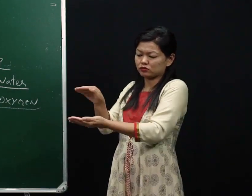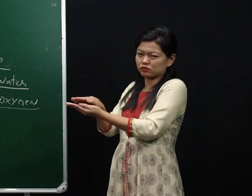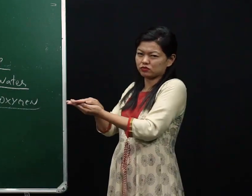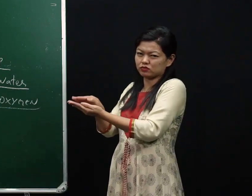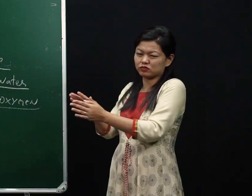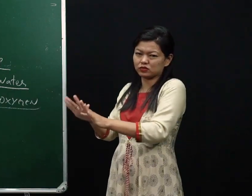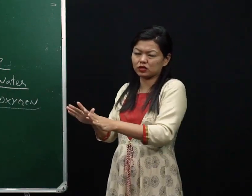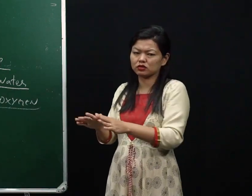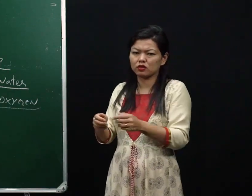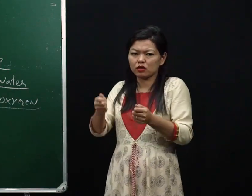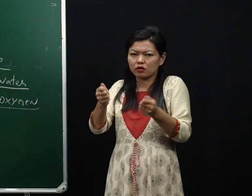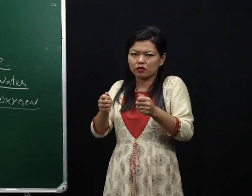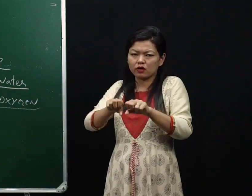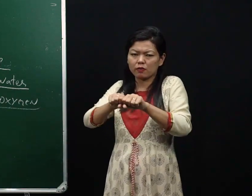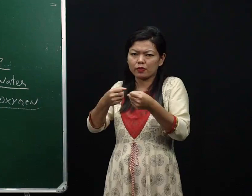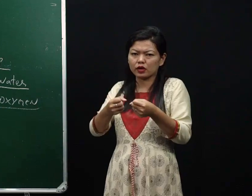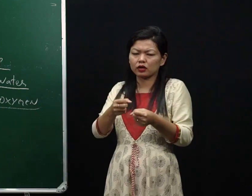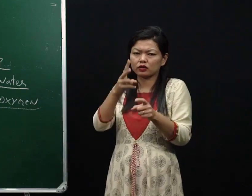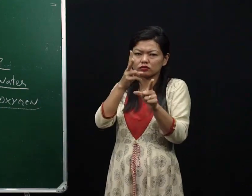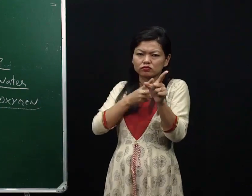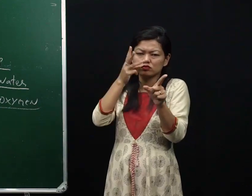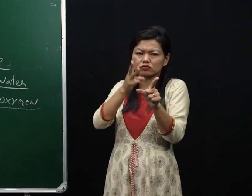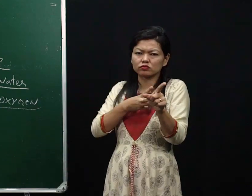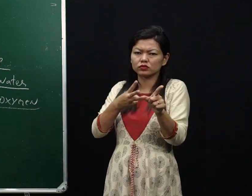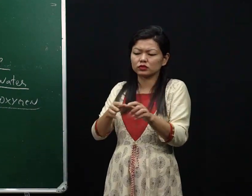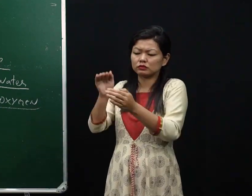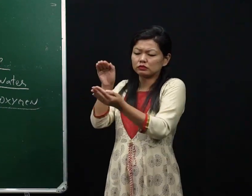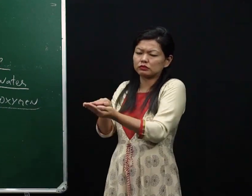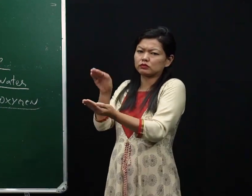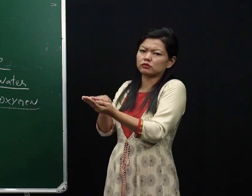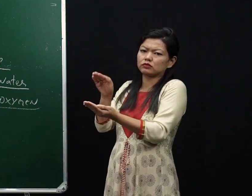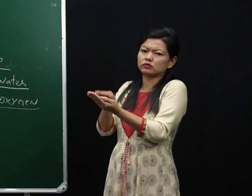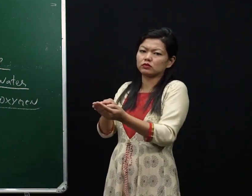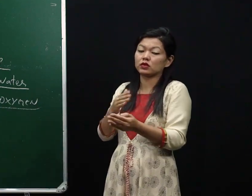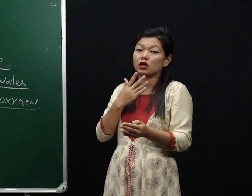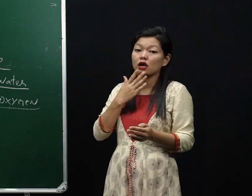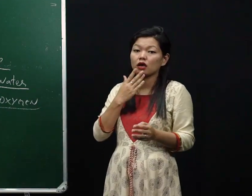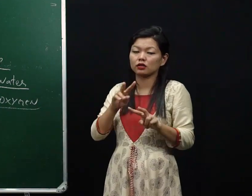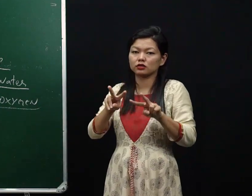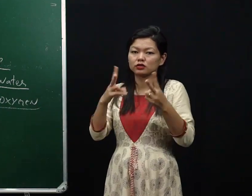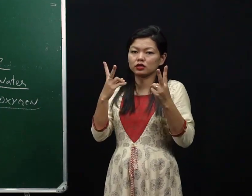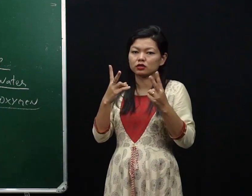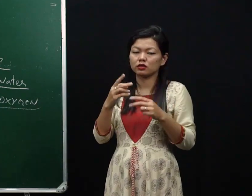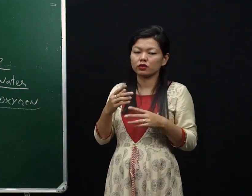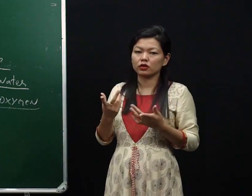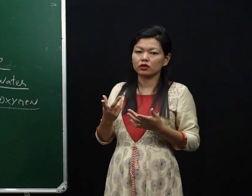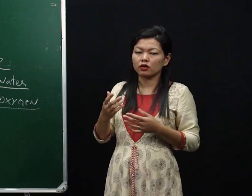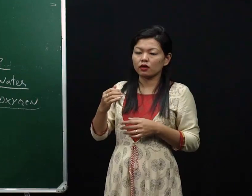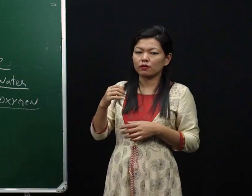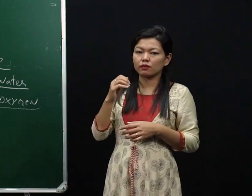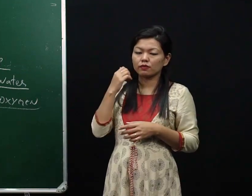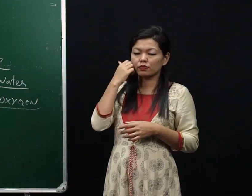will happen to the car condition? It will turn into a reddish, brownish. That means already rusting has taken place, right?